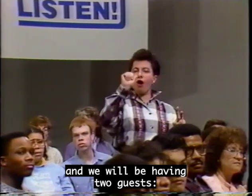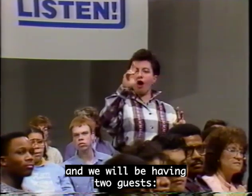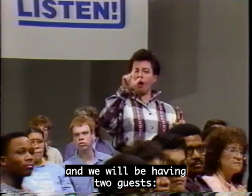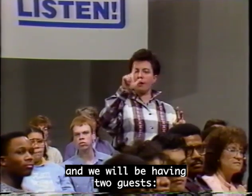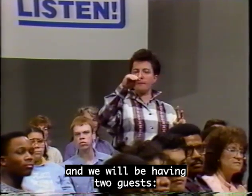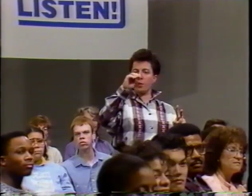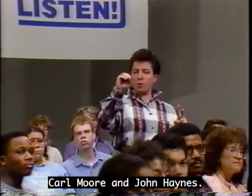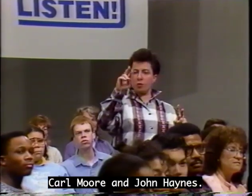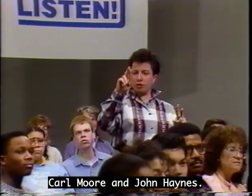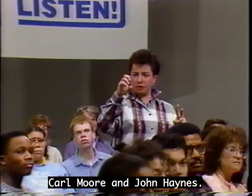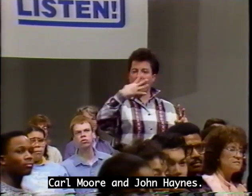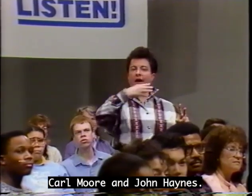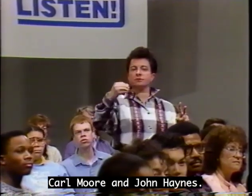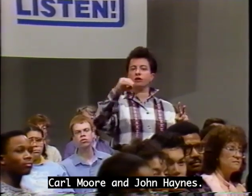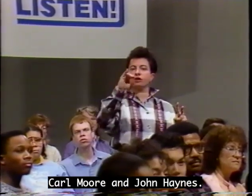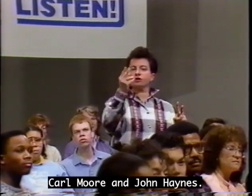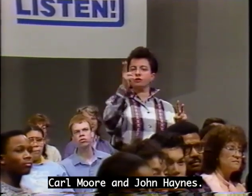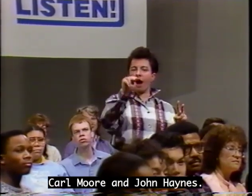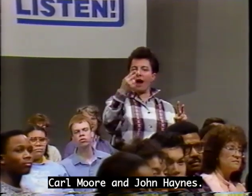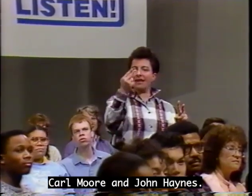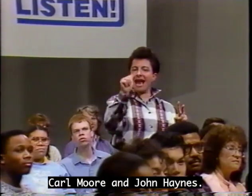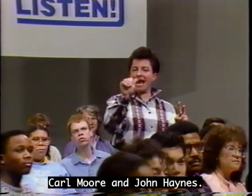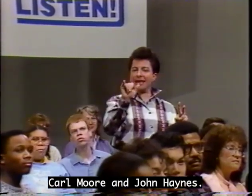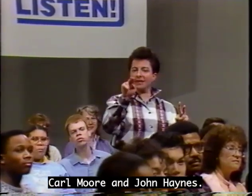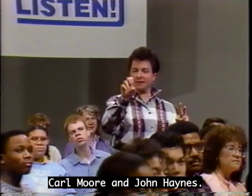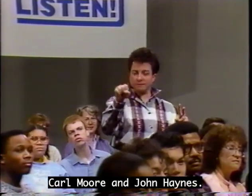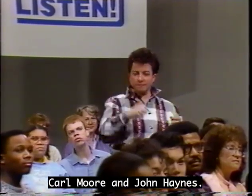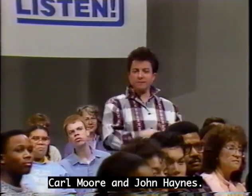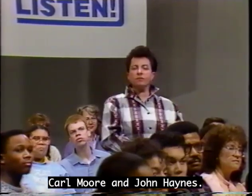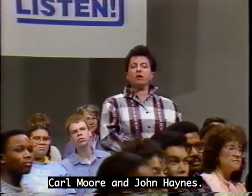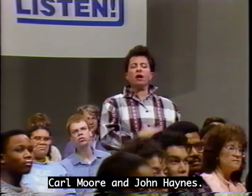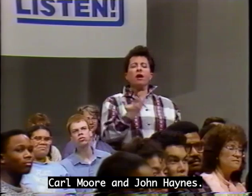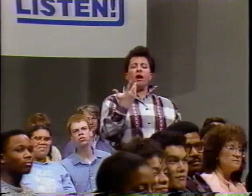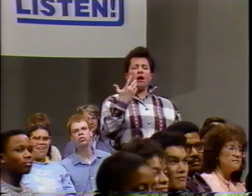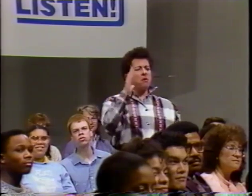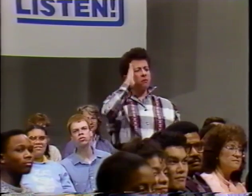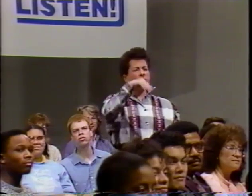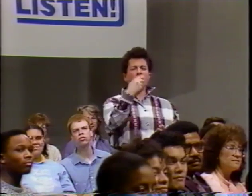guests, Carl Moore and John Haynes.